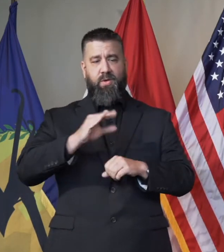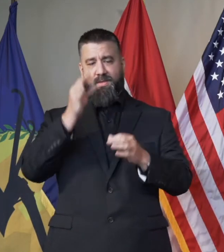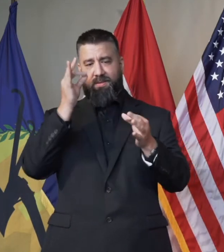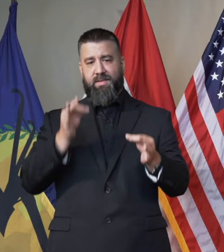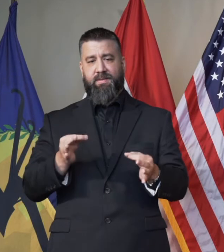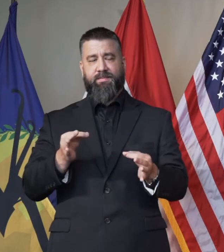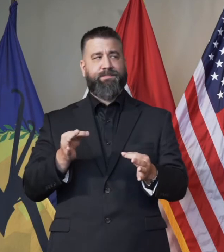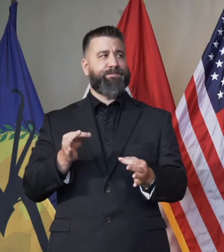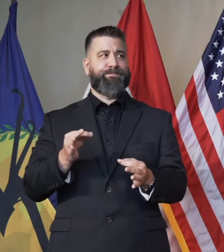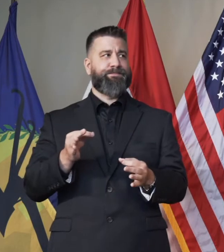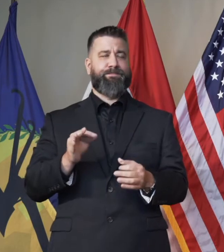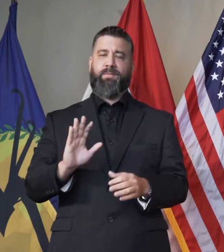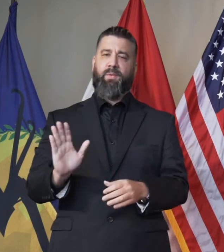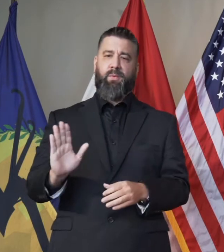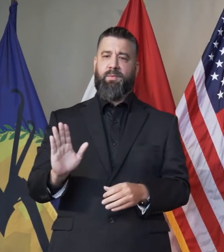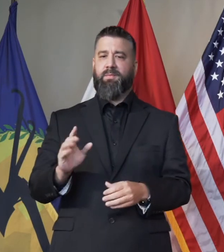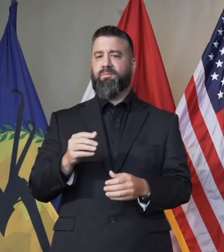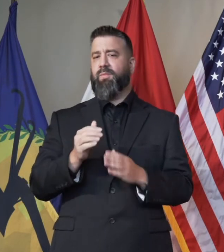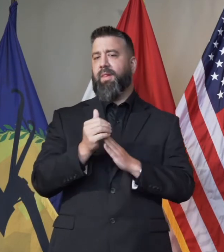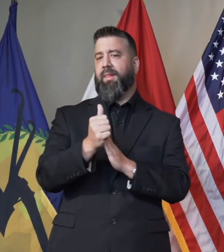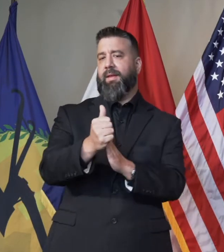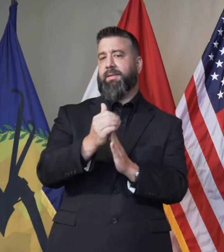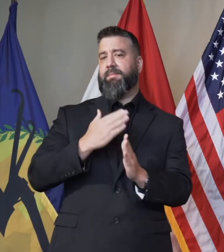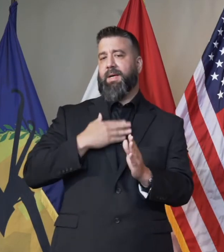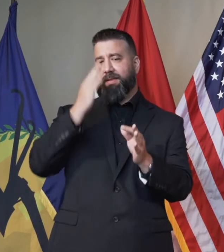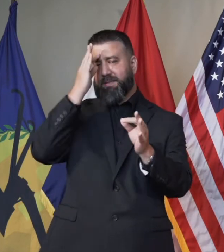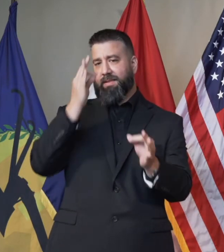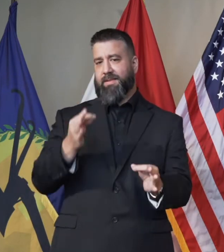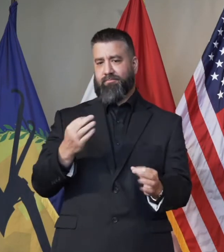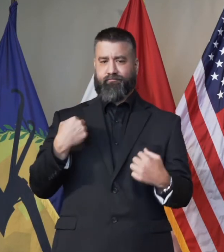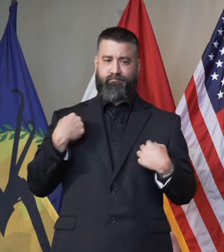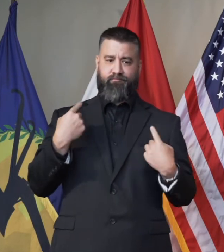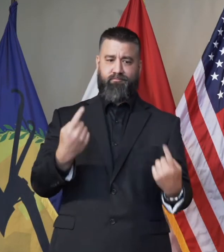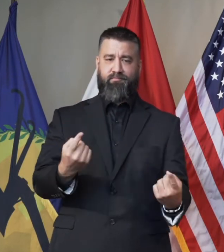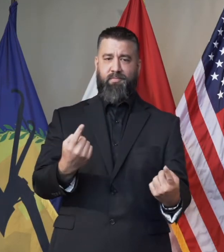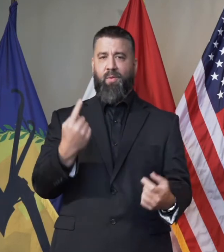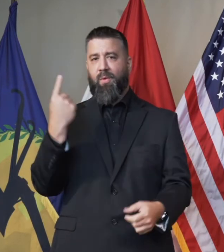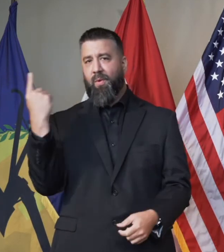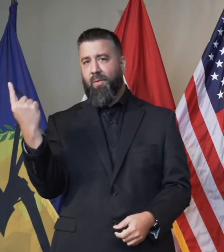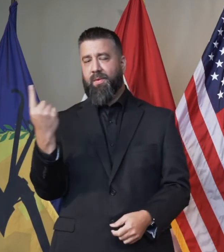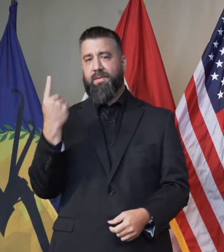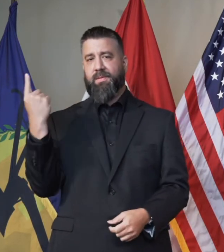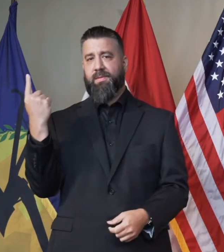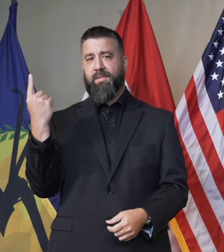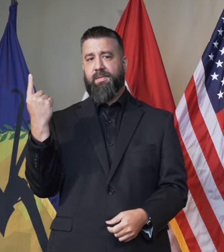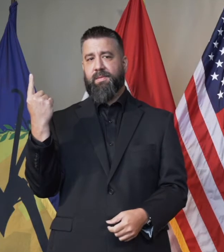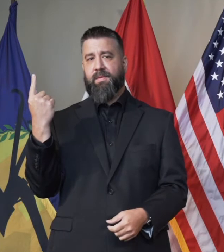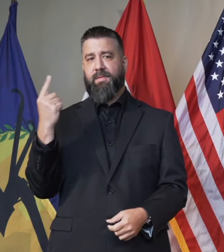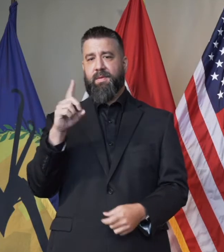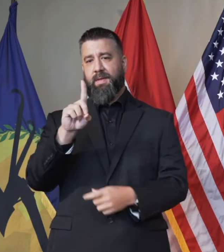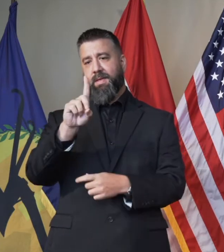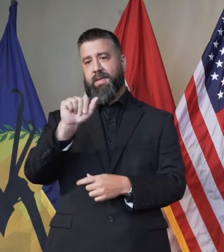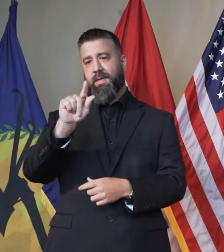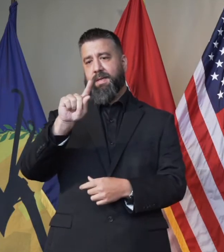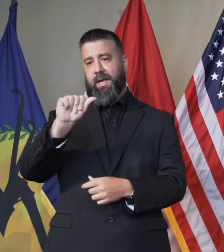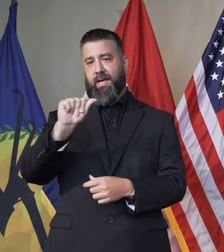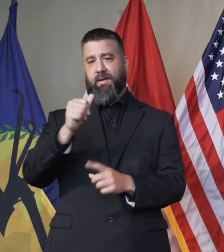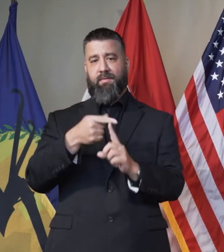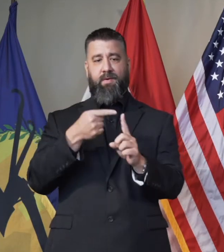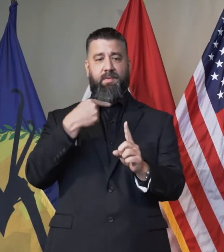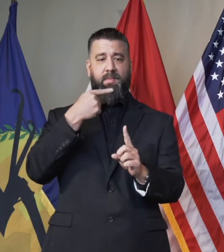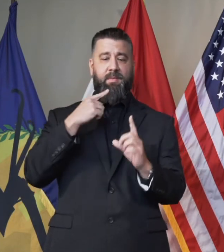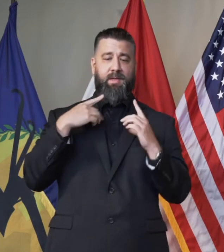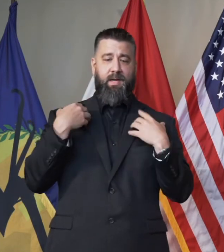No, what guides our decision over the past 7 months has always been data from our public health